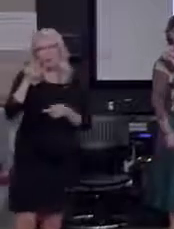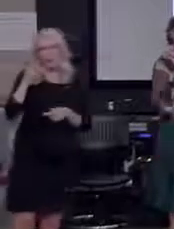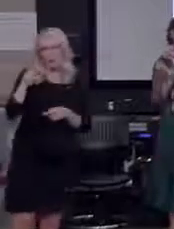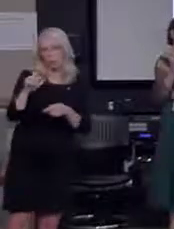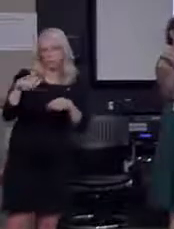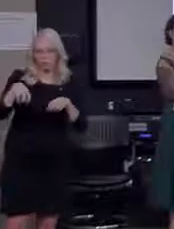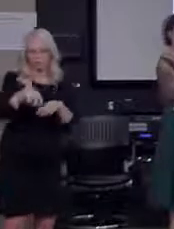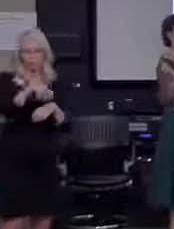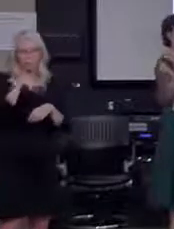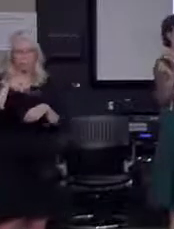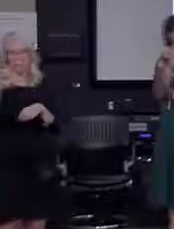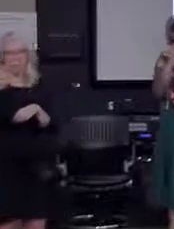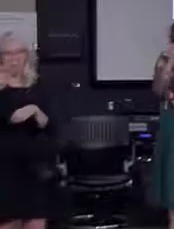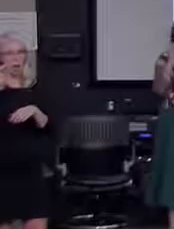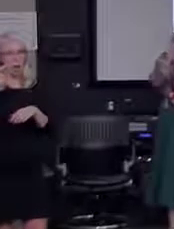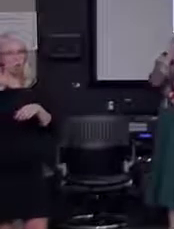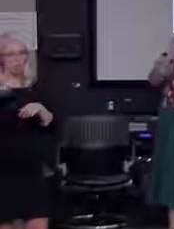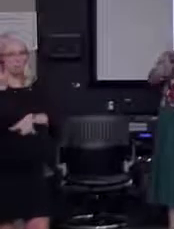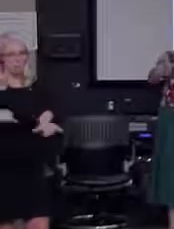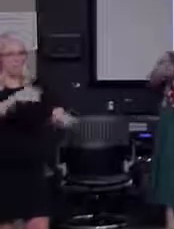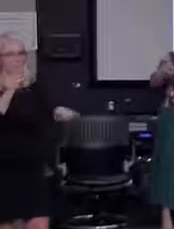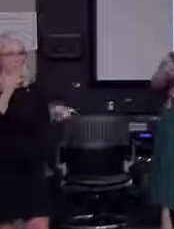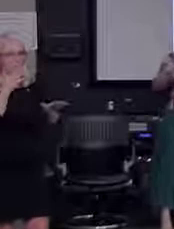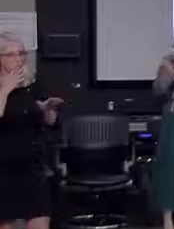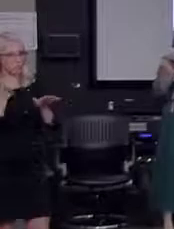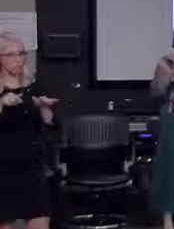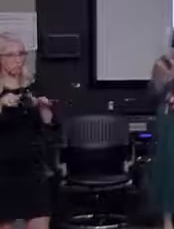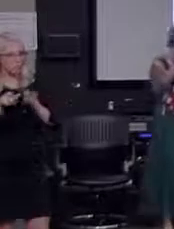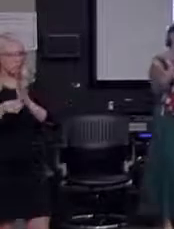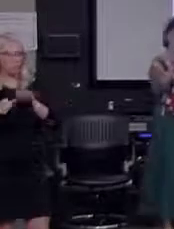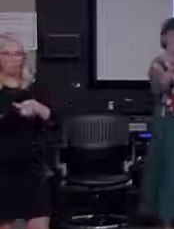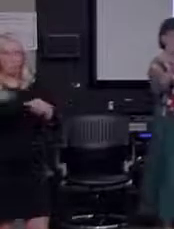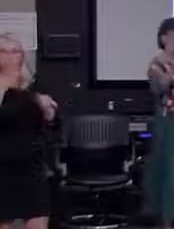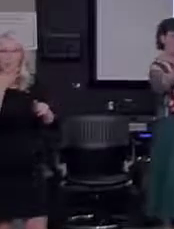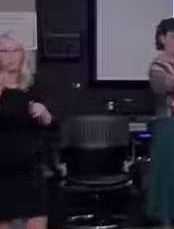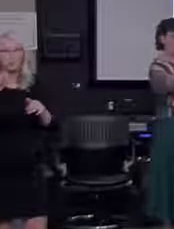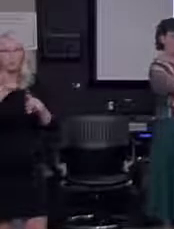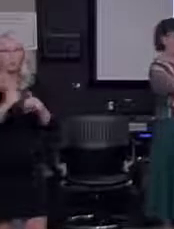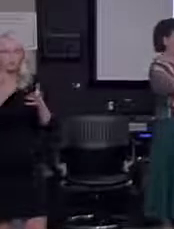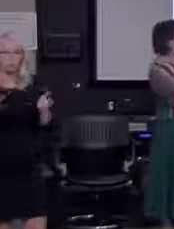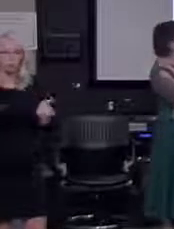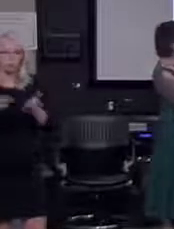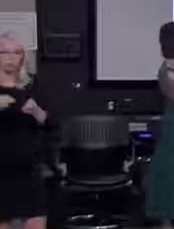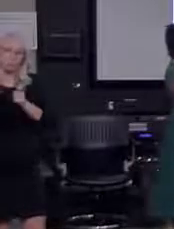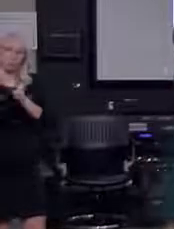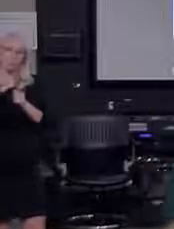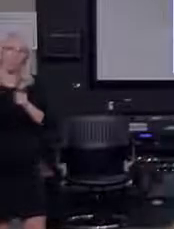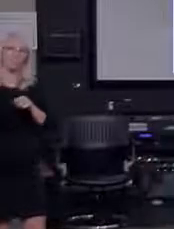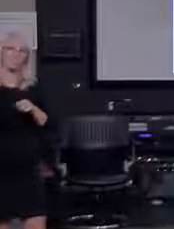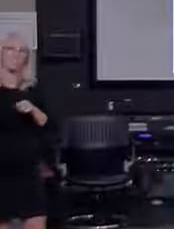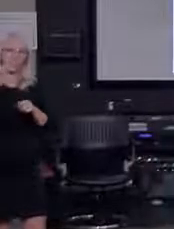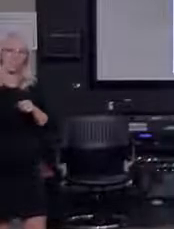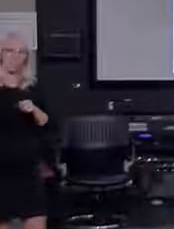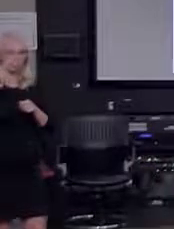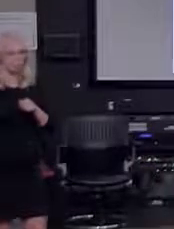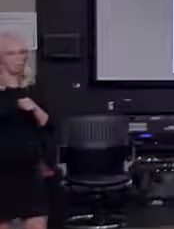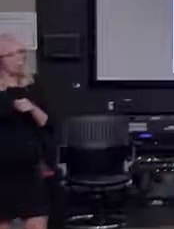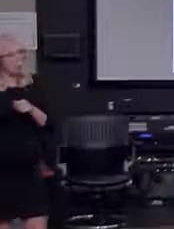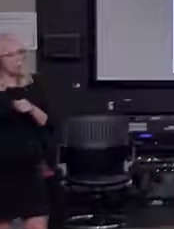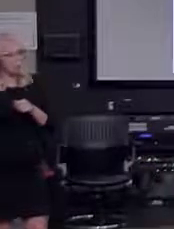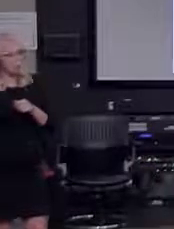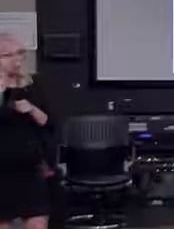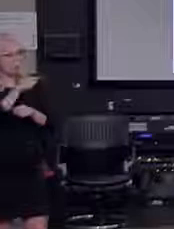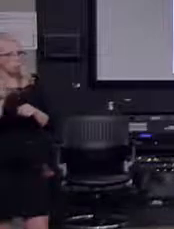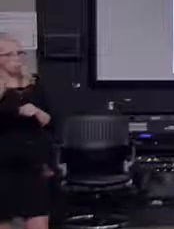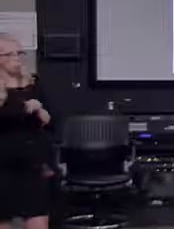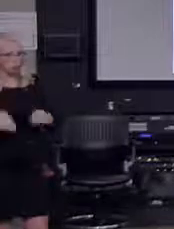the same color because they wanted to heighten the spatial awareness that children had. We